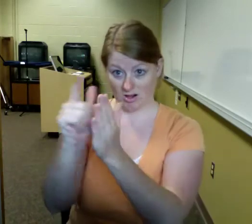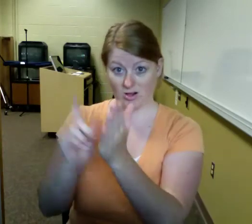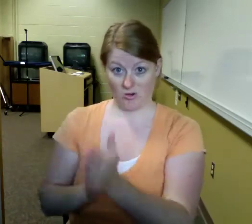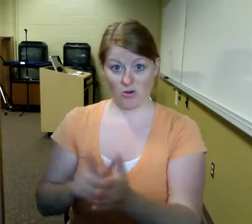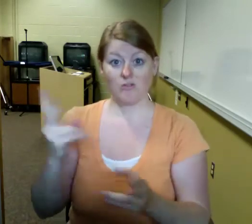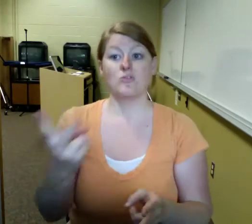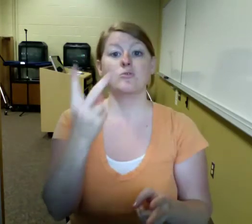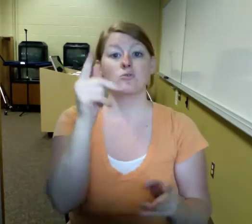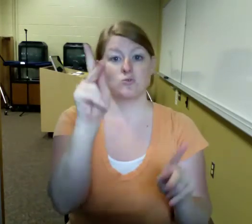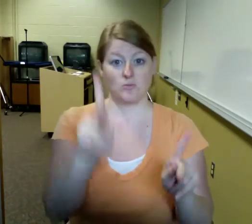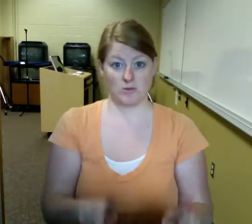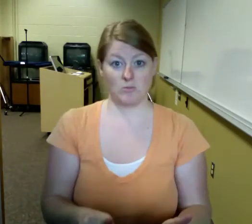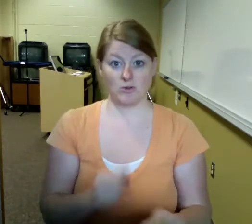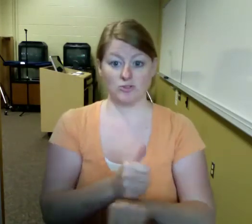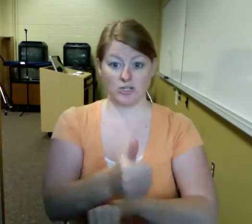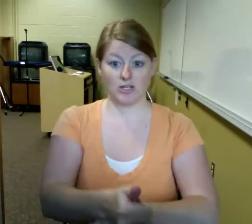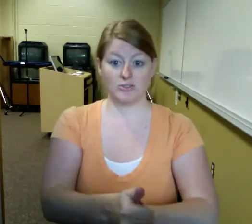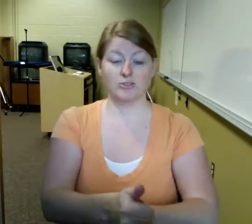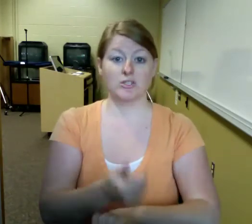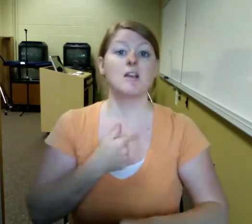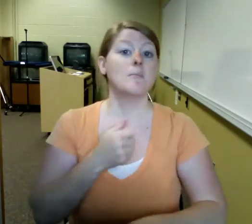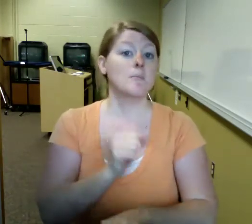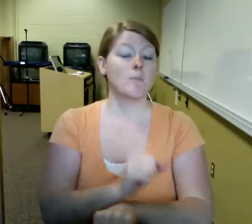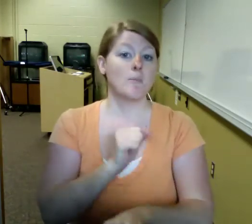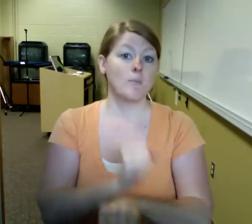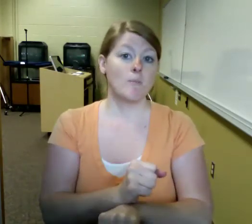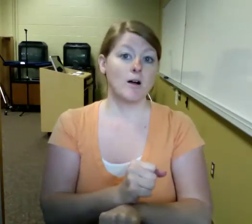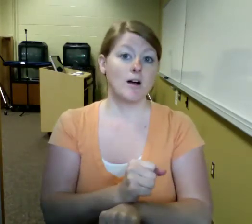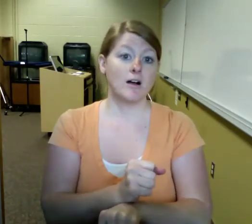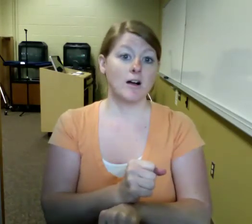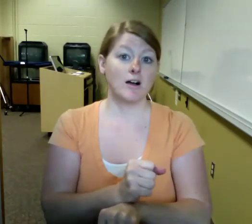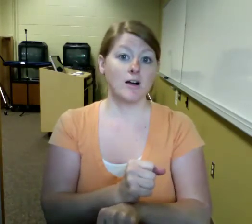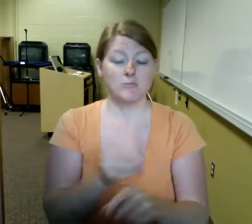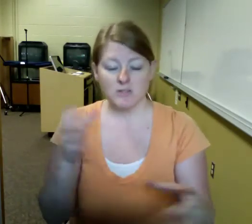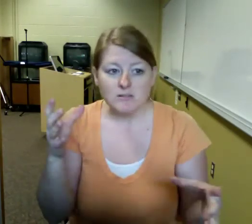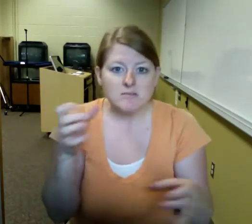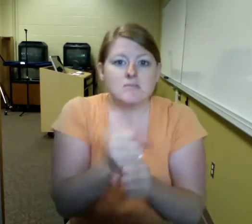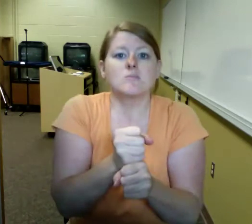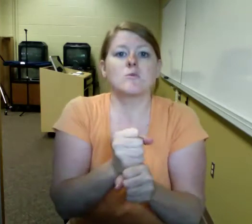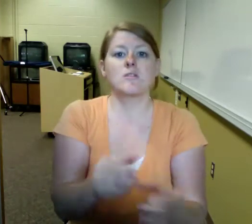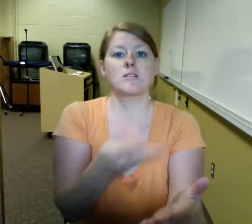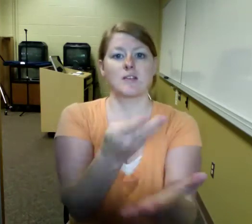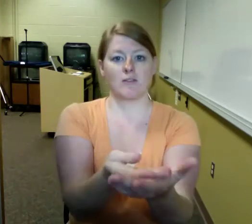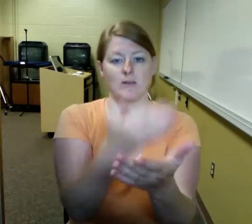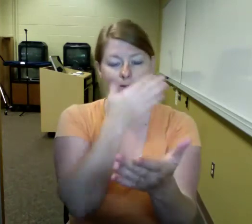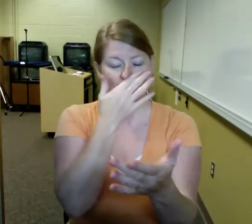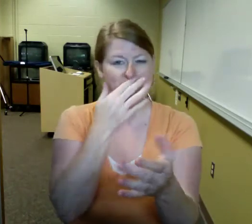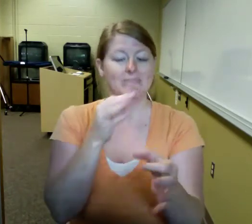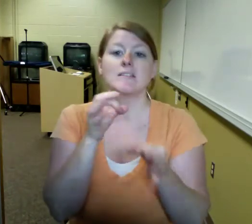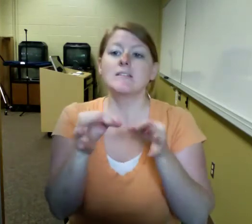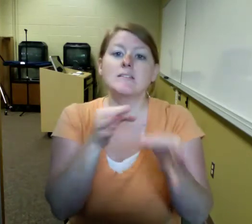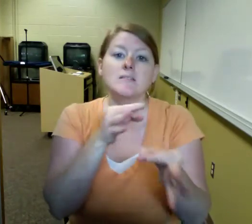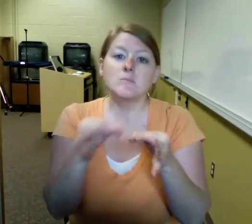jury is to summarize the evidence presented, explain the applicable laws in this